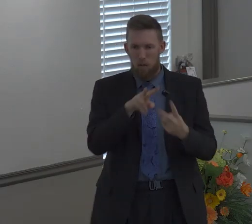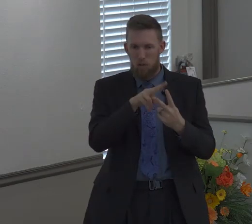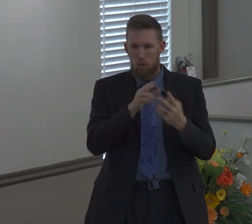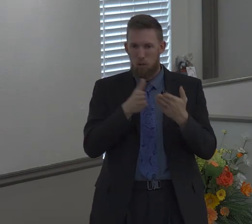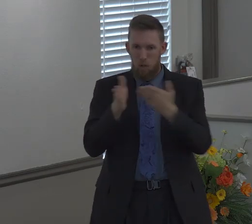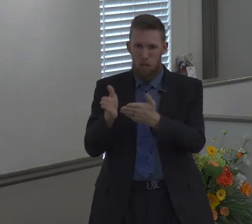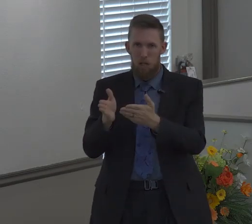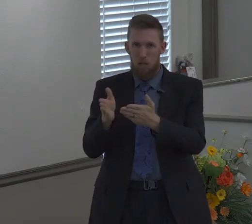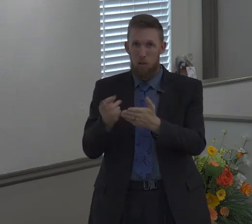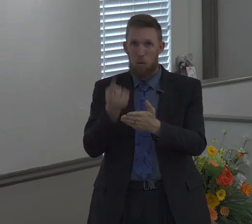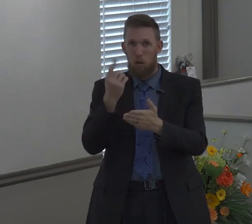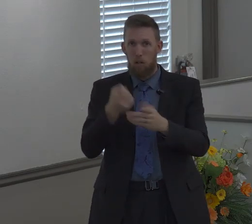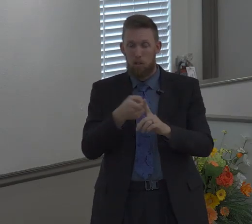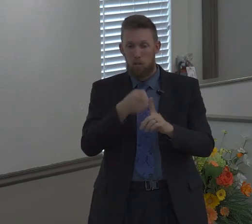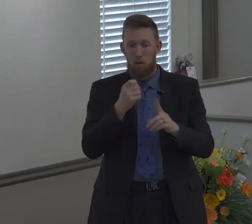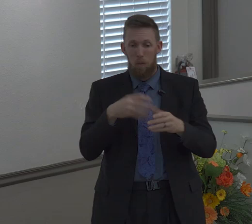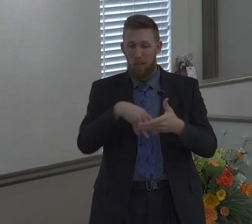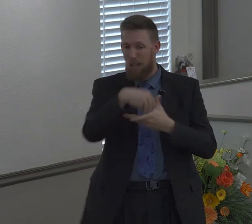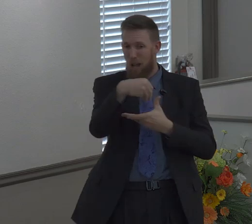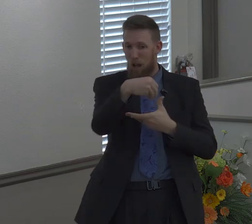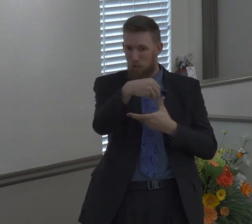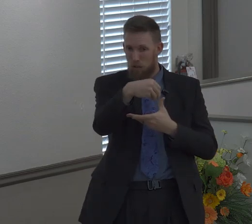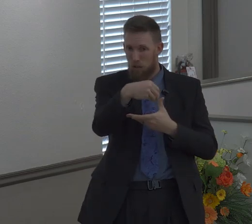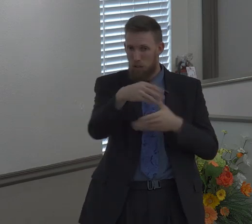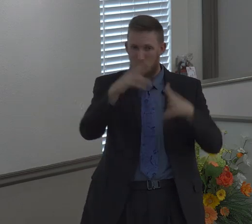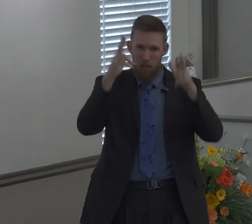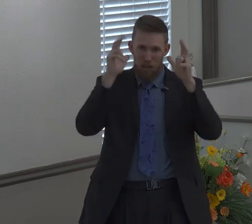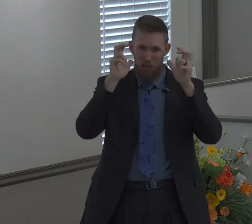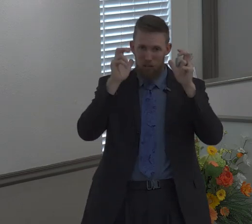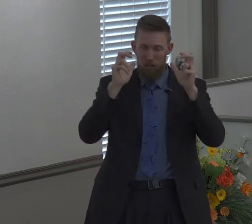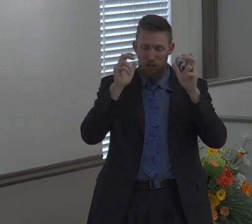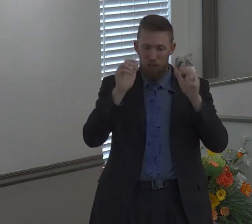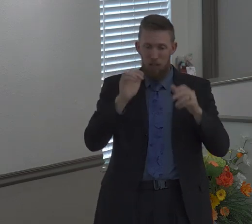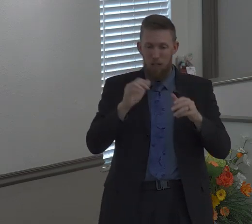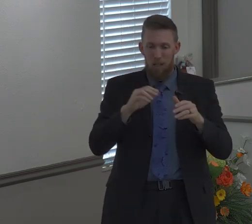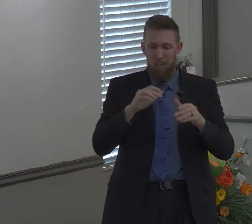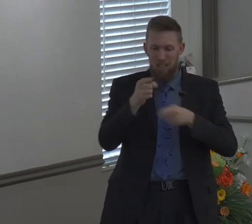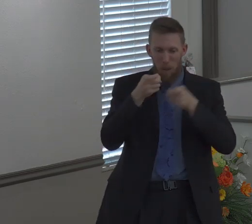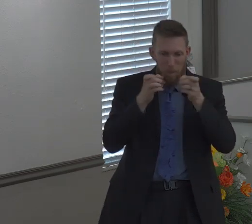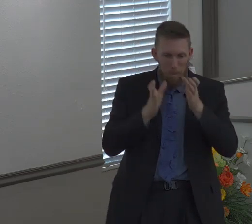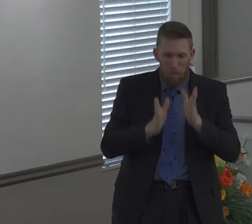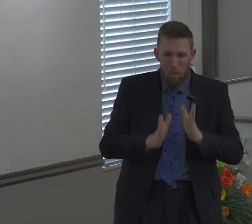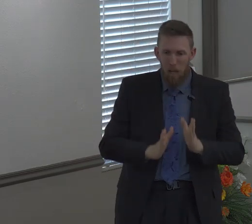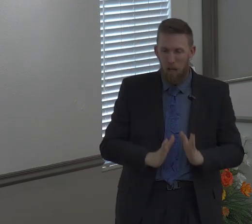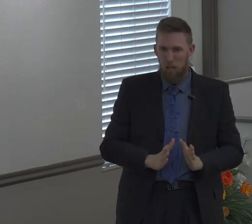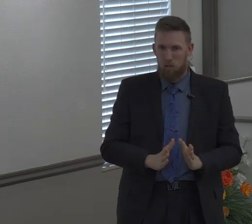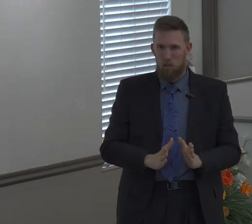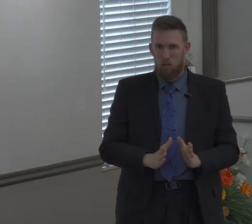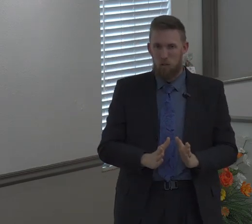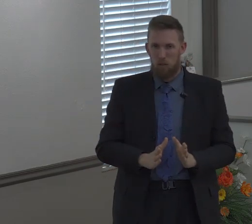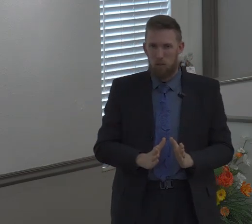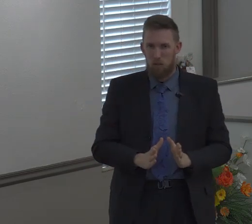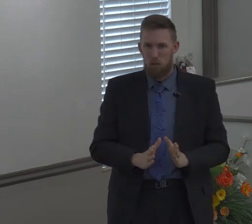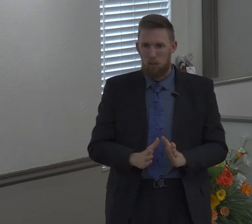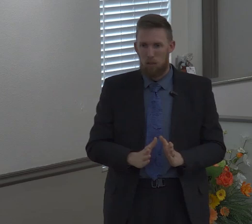The first is from the outside. The devil is a master at deceiving from the